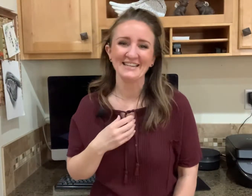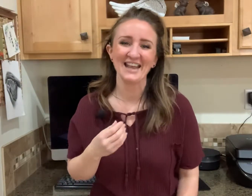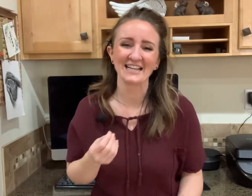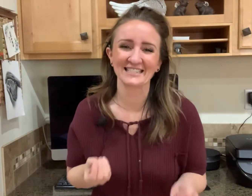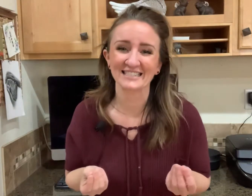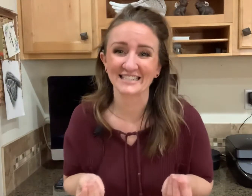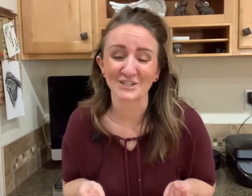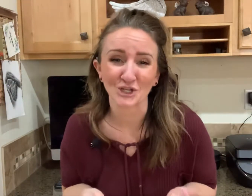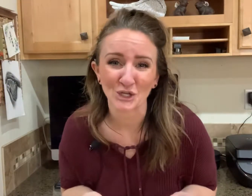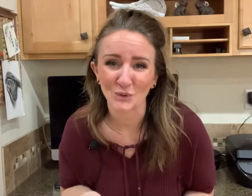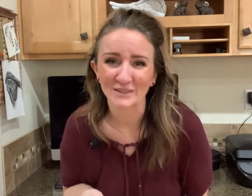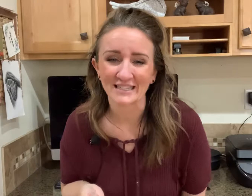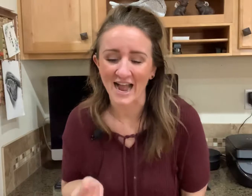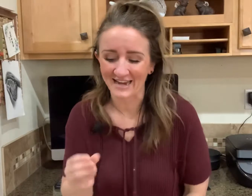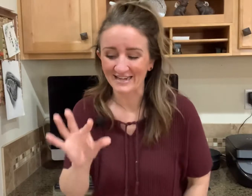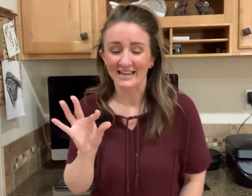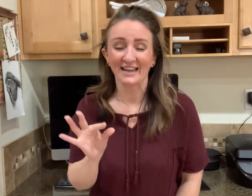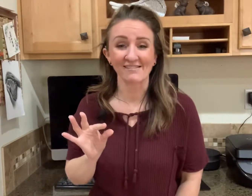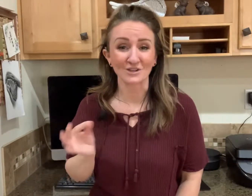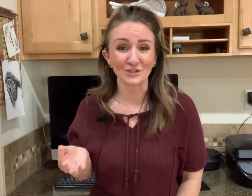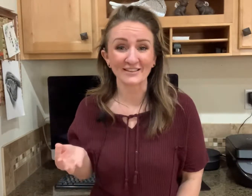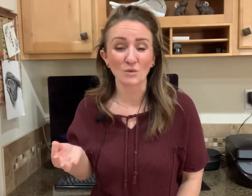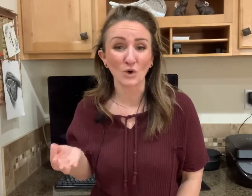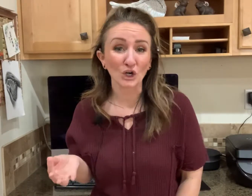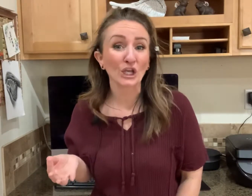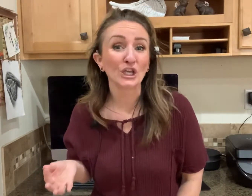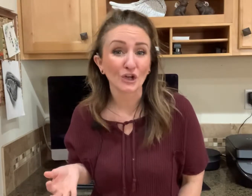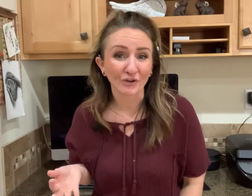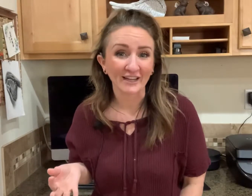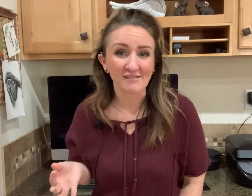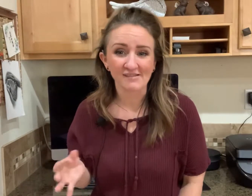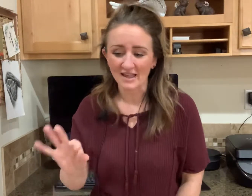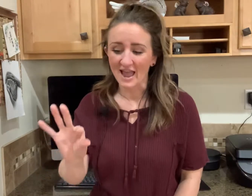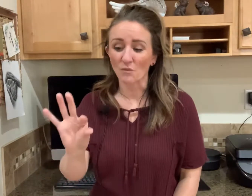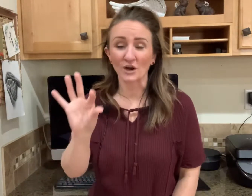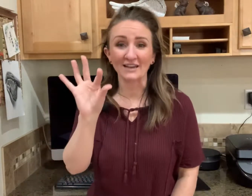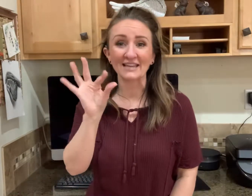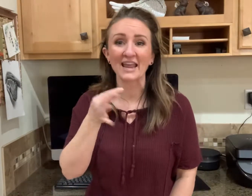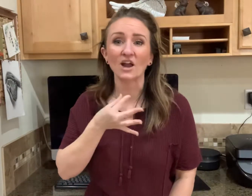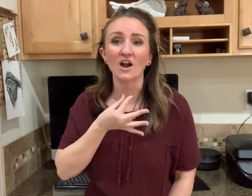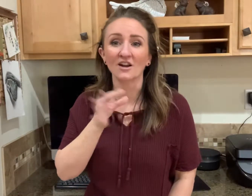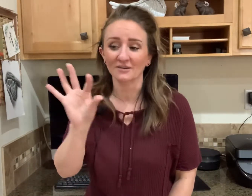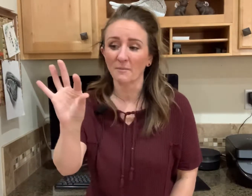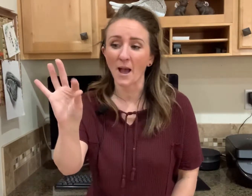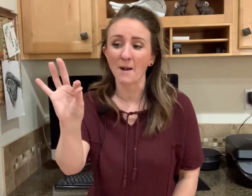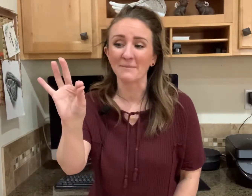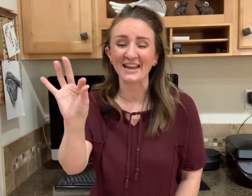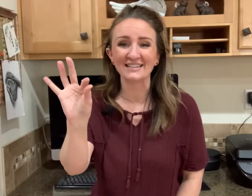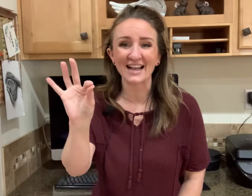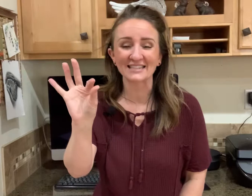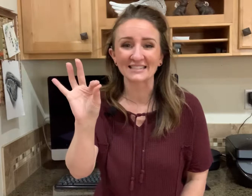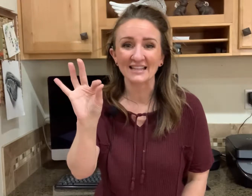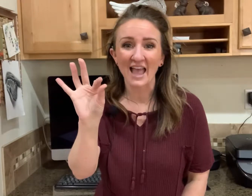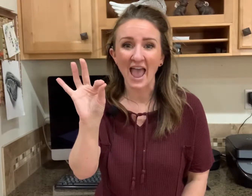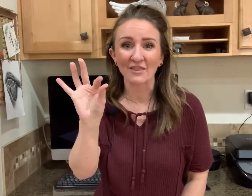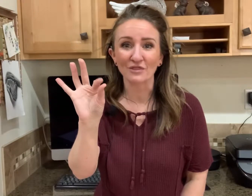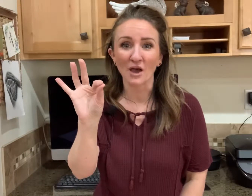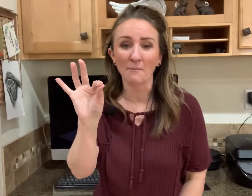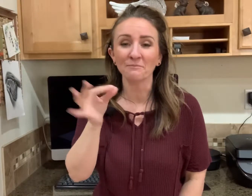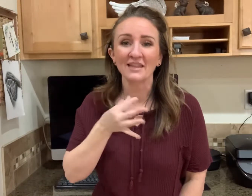Next is such a cute sign. It's actually the word curious, and we're going to take our index and thumb, and we're